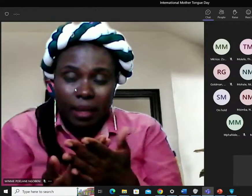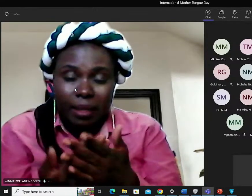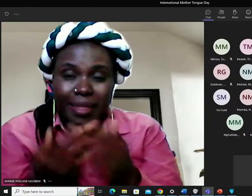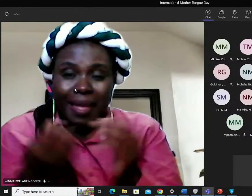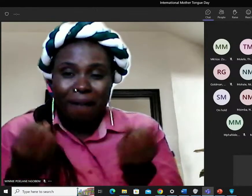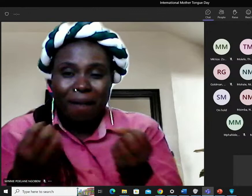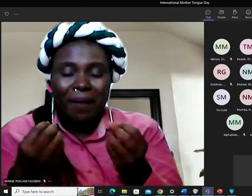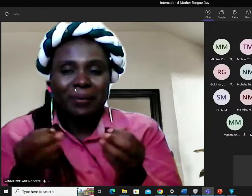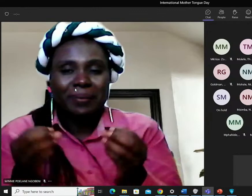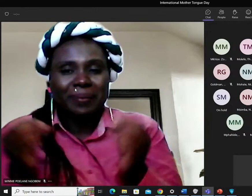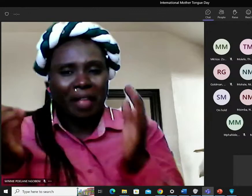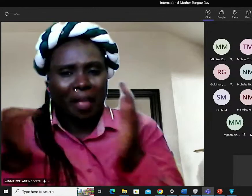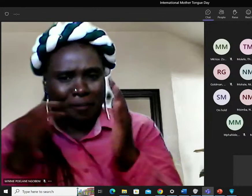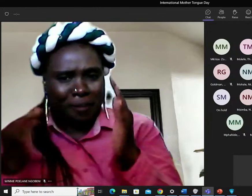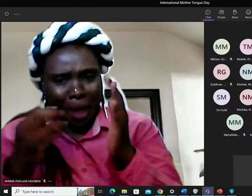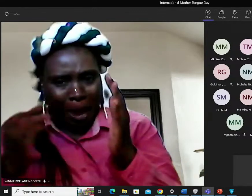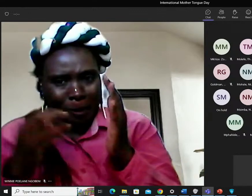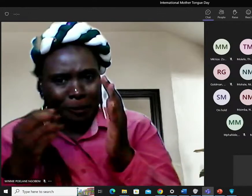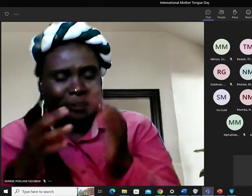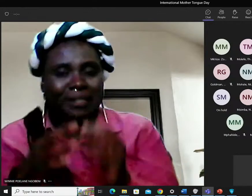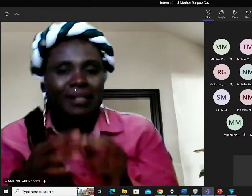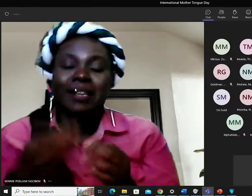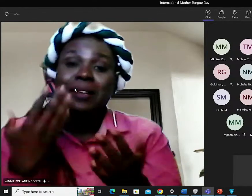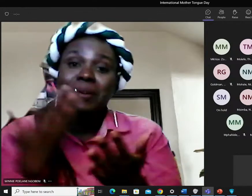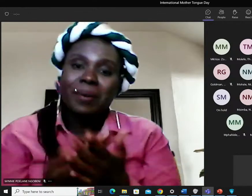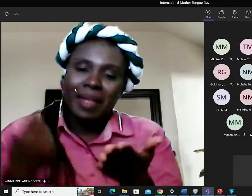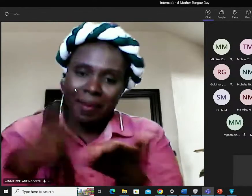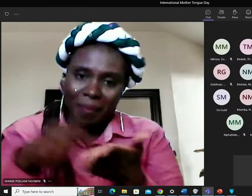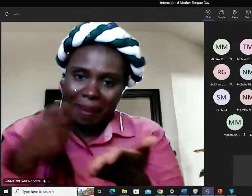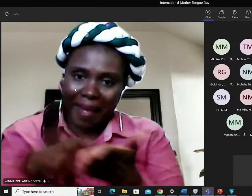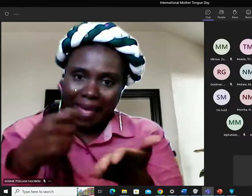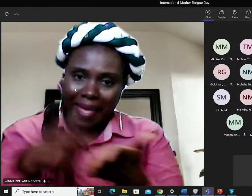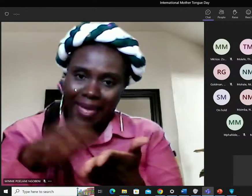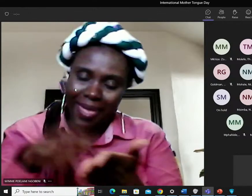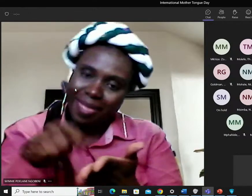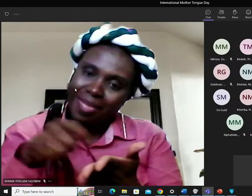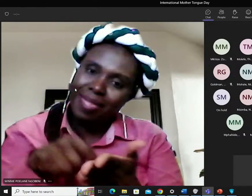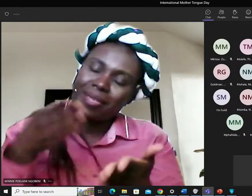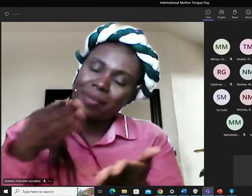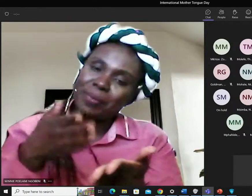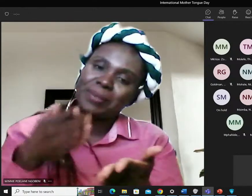so we can go and buy those.